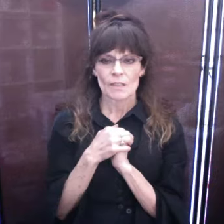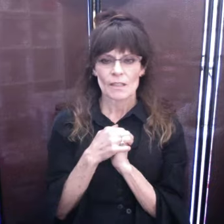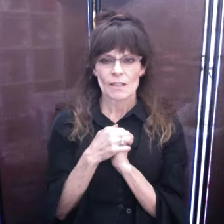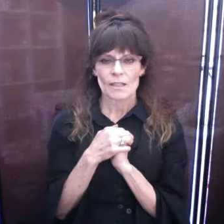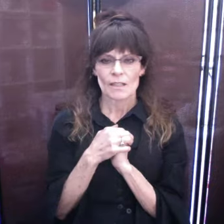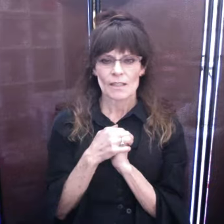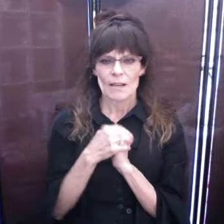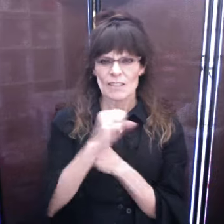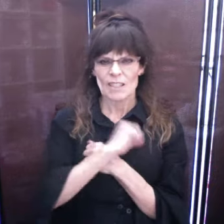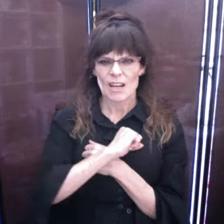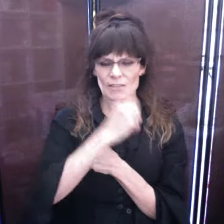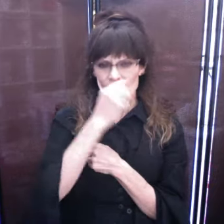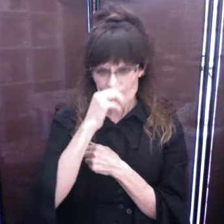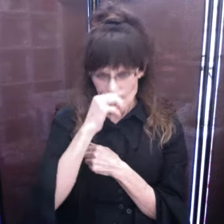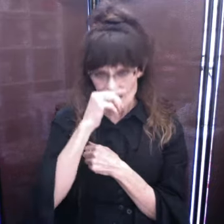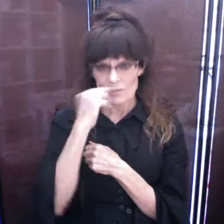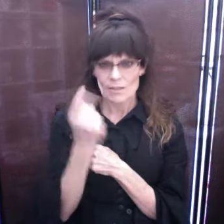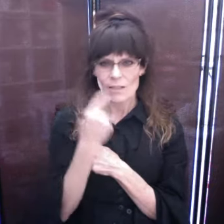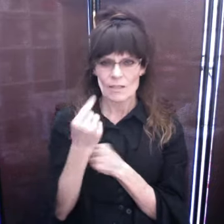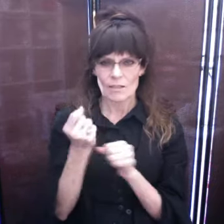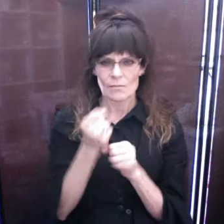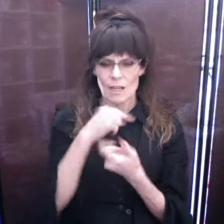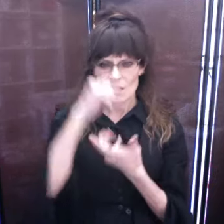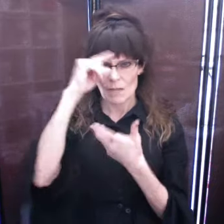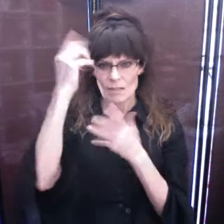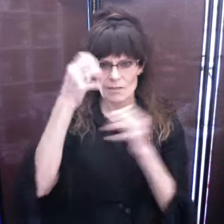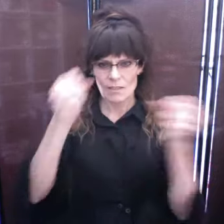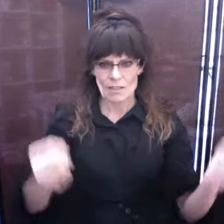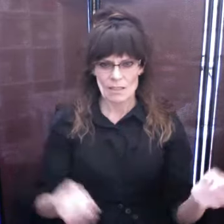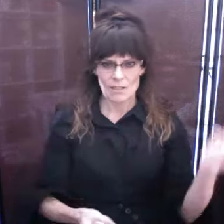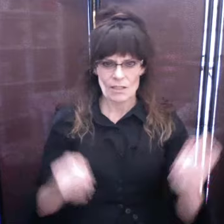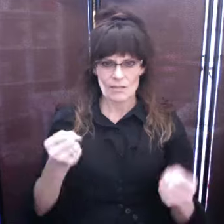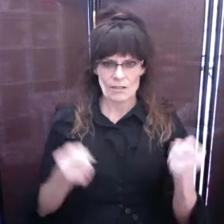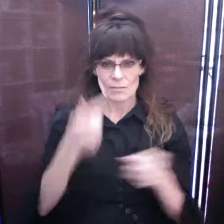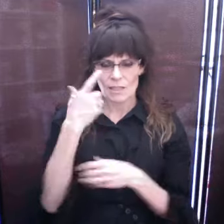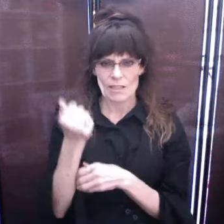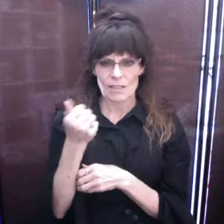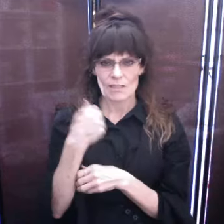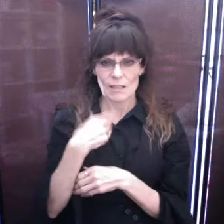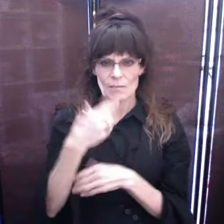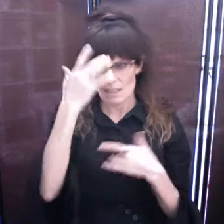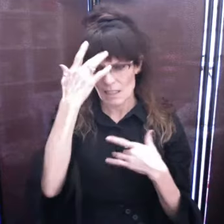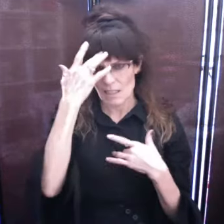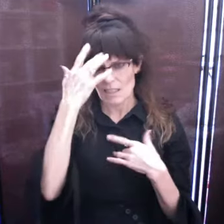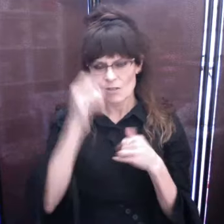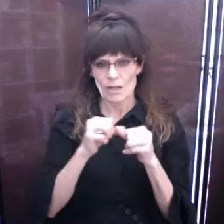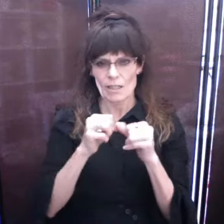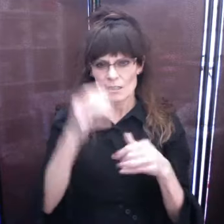or sneezed or something, or made a mess of the steering wheel just like that, because, I'm sick, chronically sick, like living in my car.